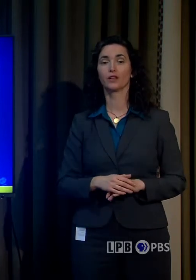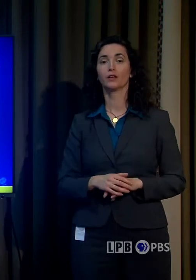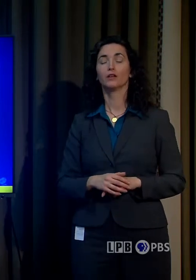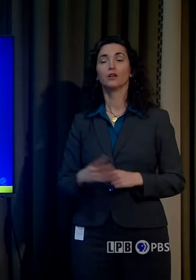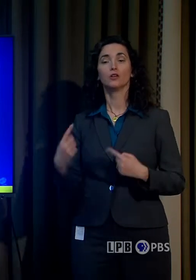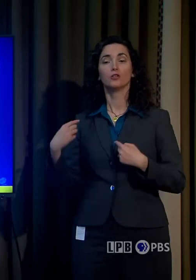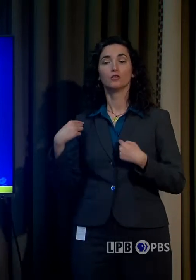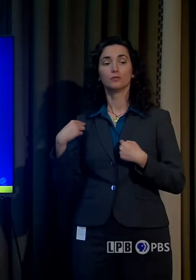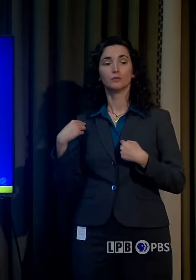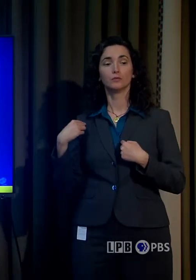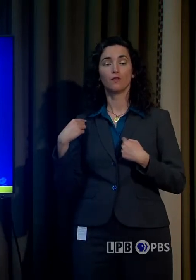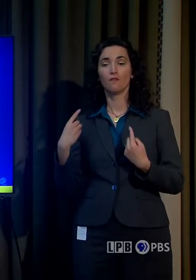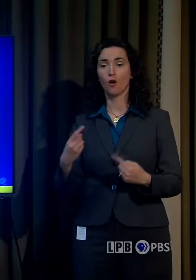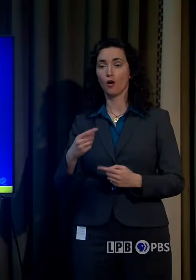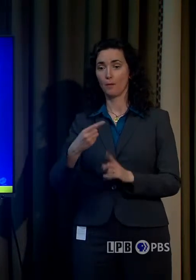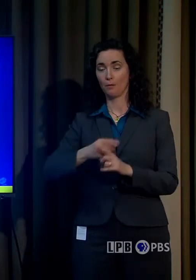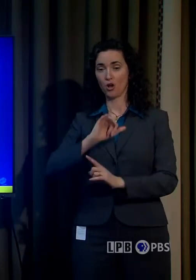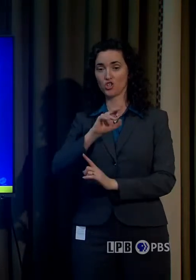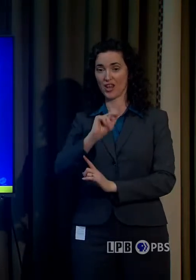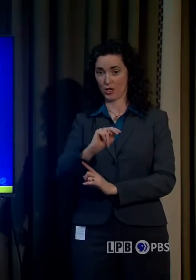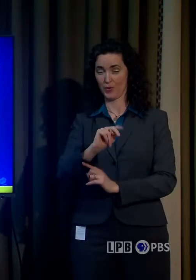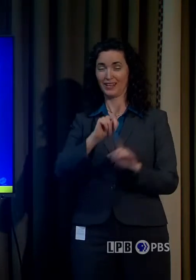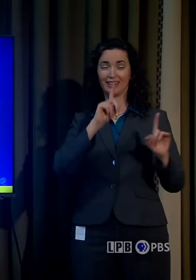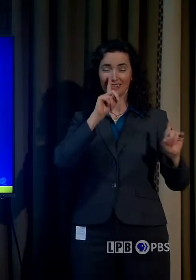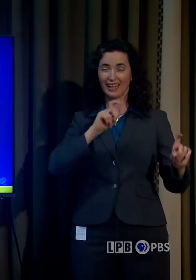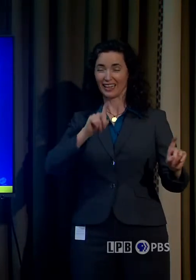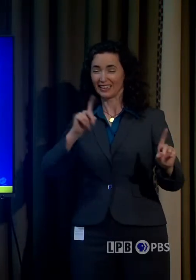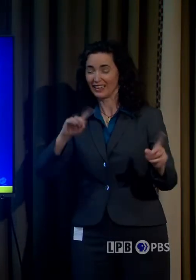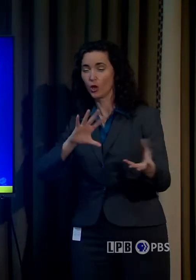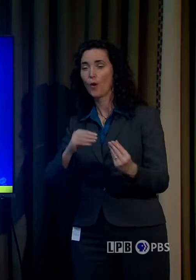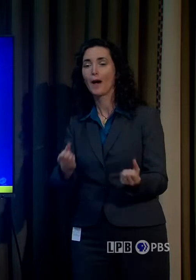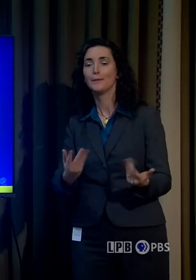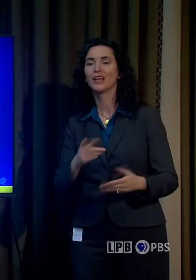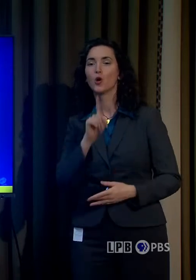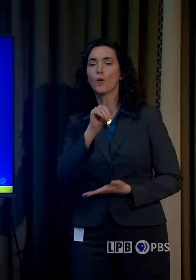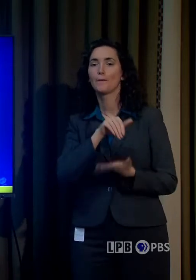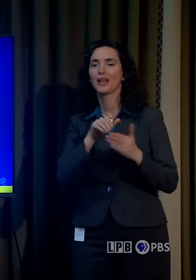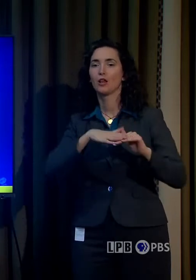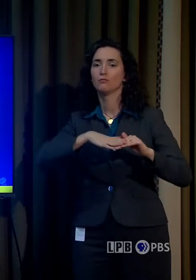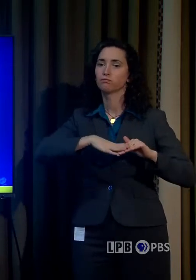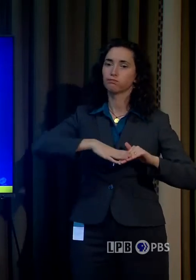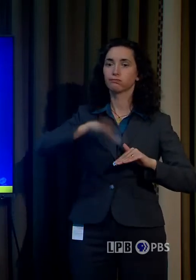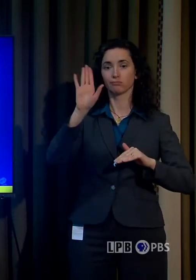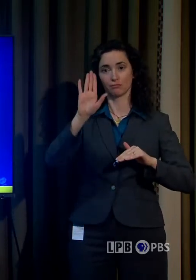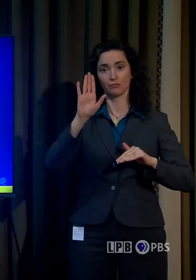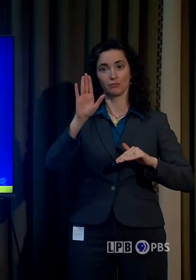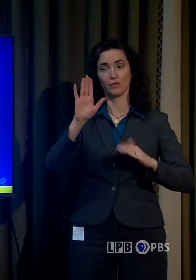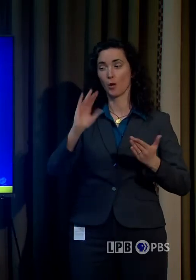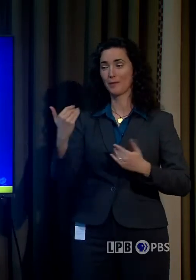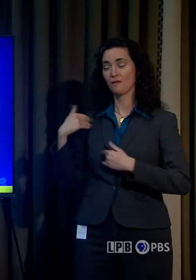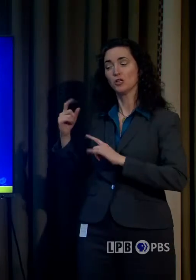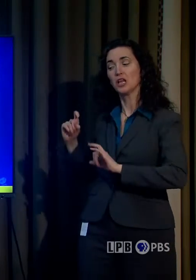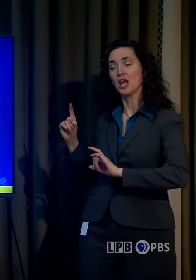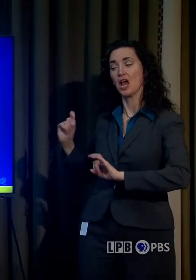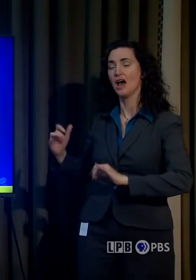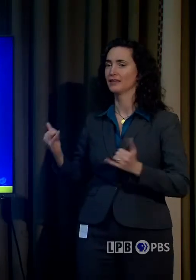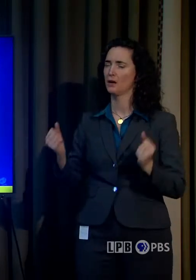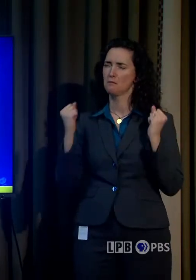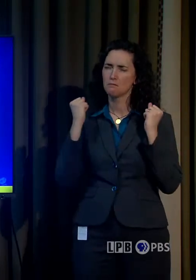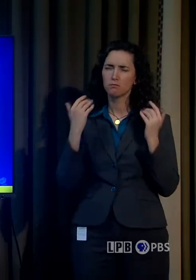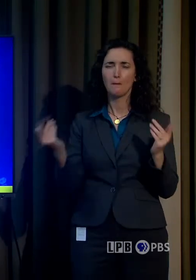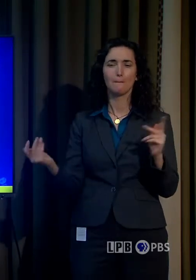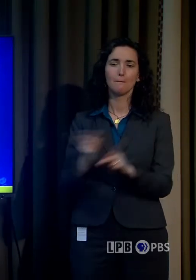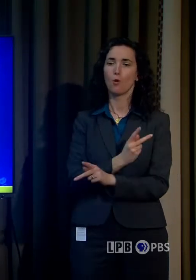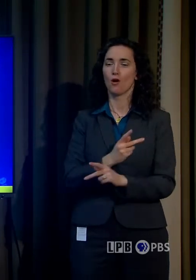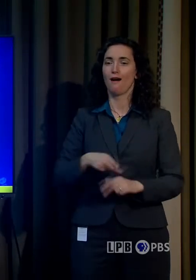million tests just in the month of January. We're doing more testing than ever before in the state of Louisiana right